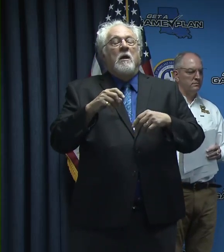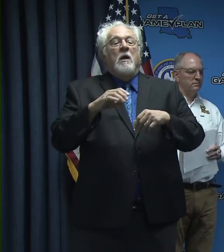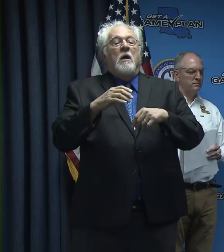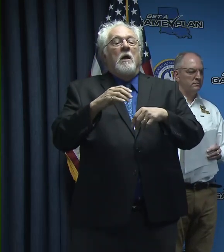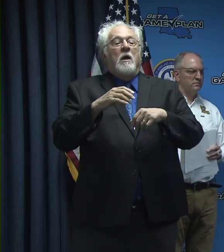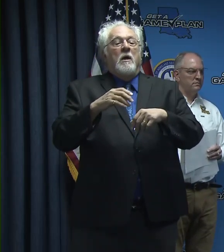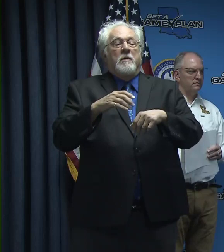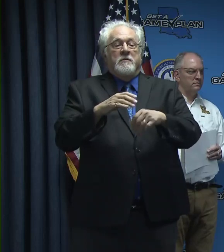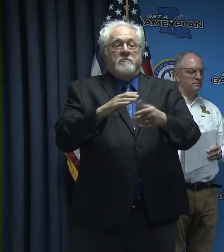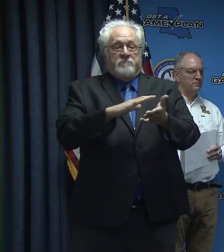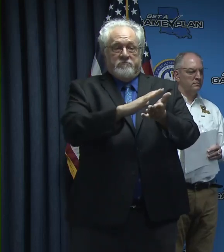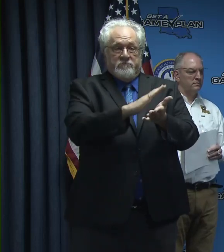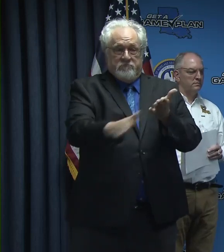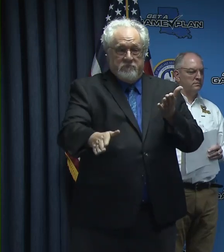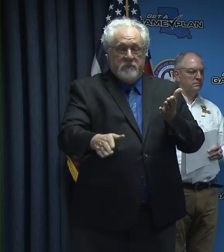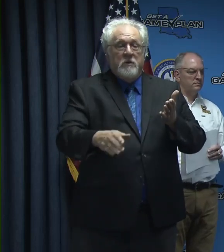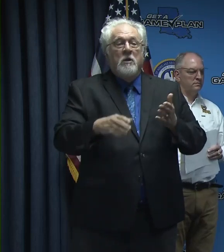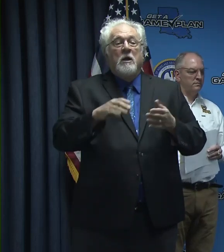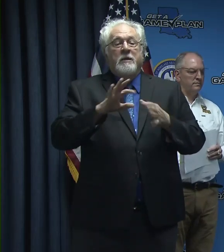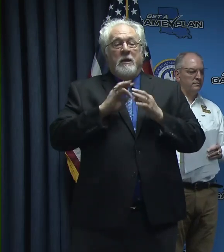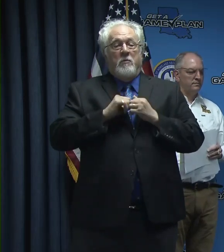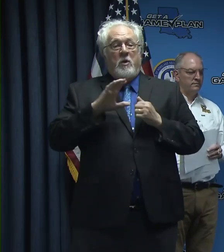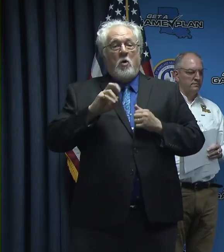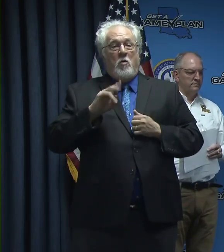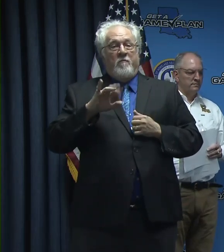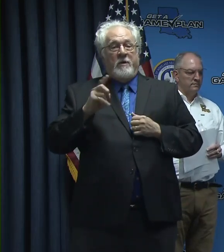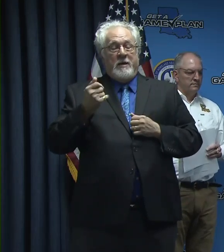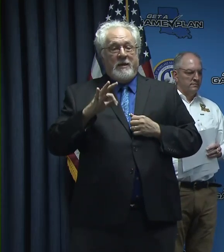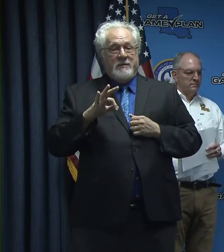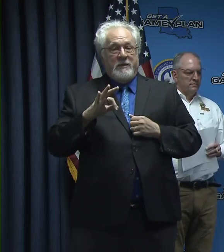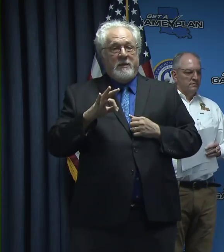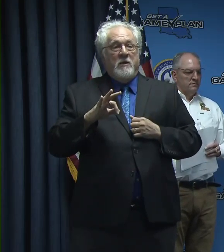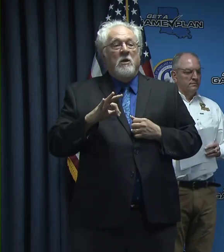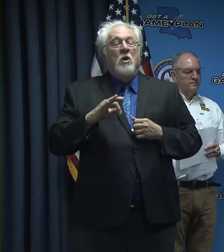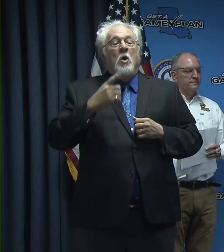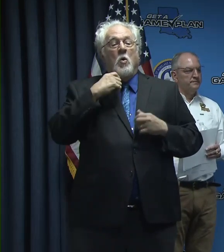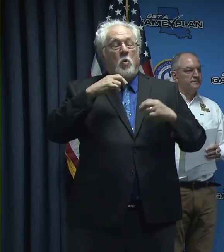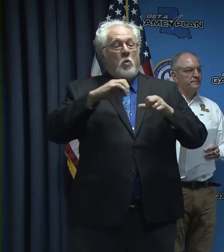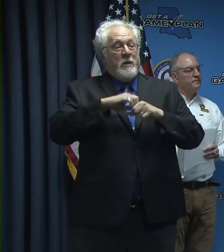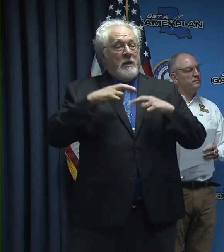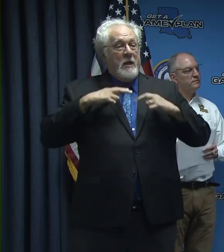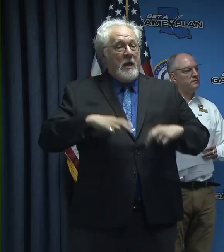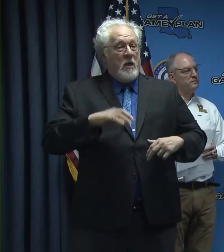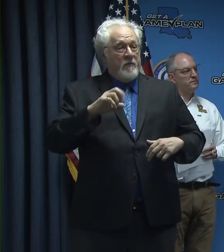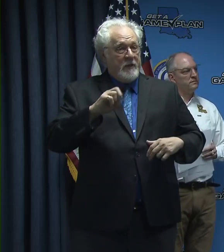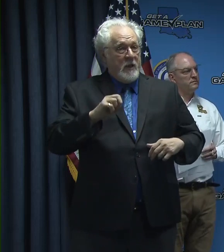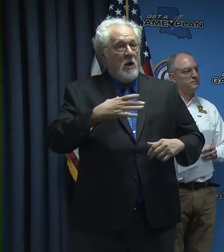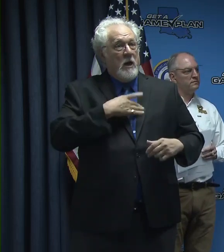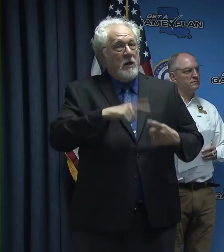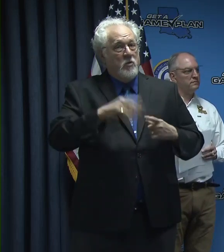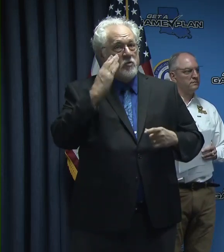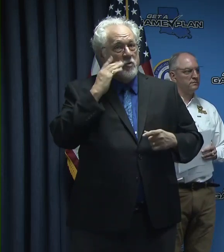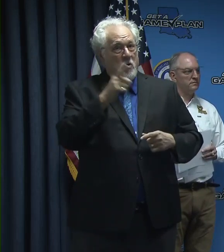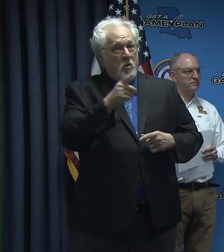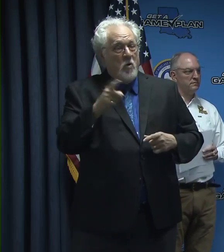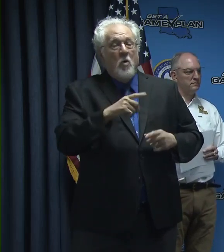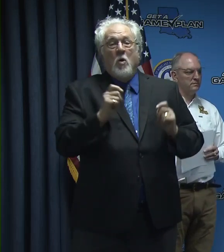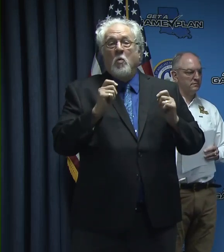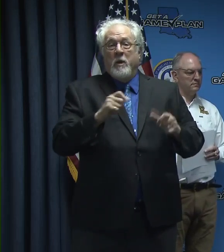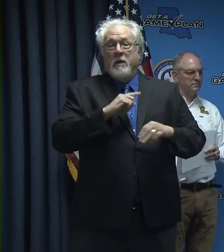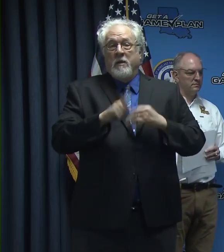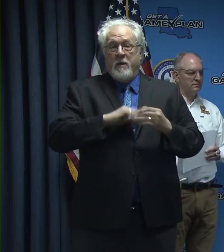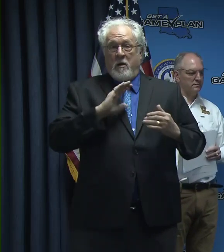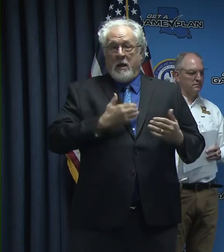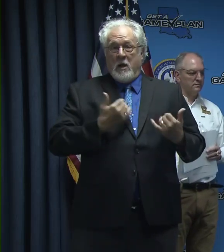healthcare workers dealing with COVID-19. For those in the healthcare field, I would like you to know quickly about